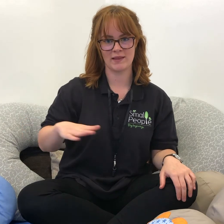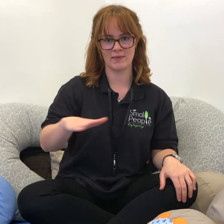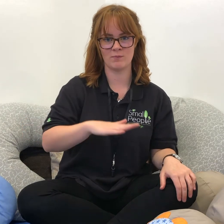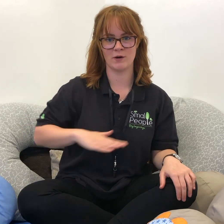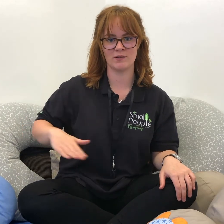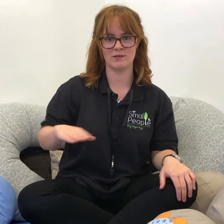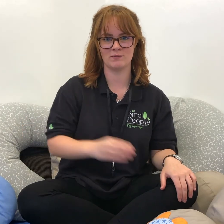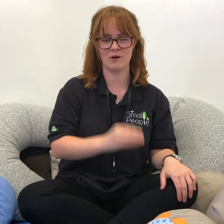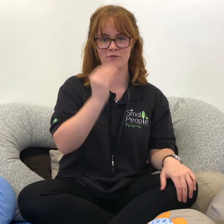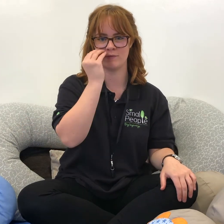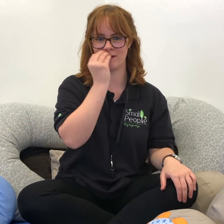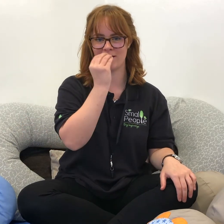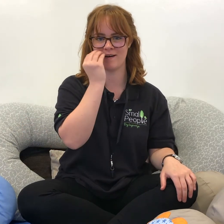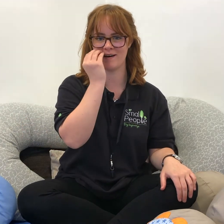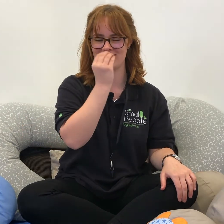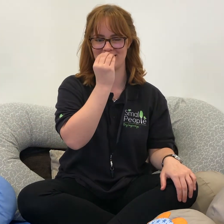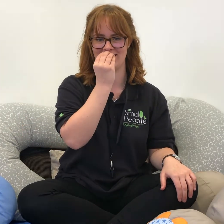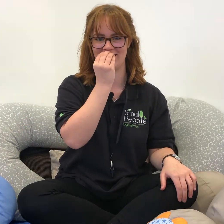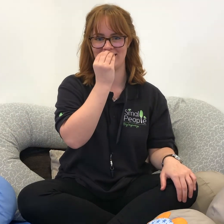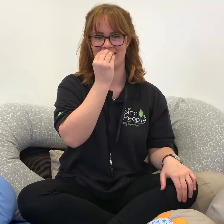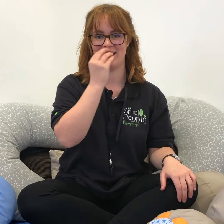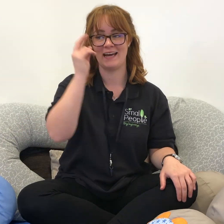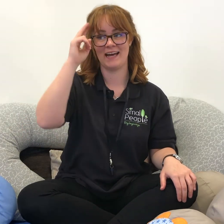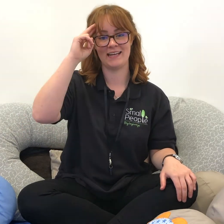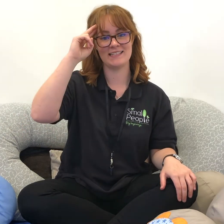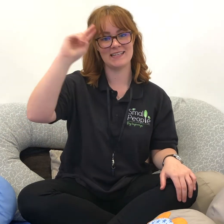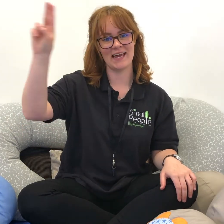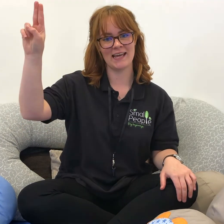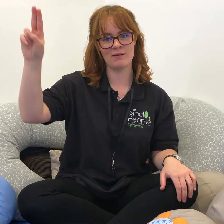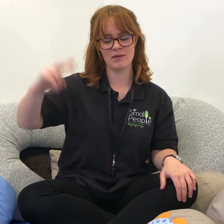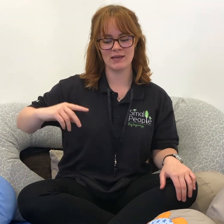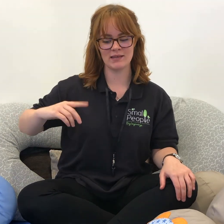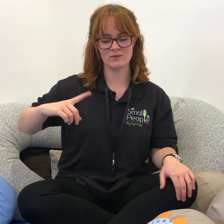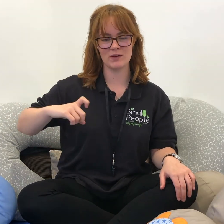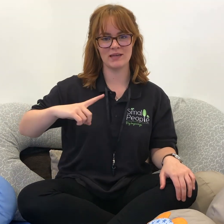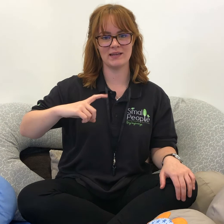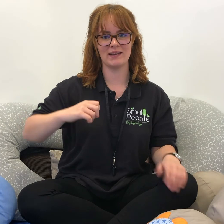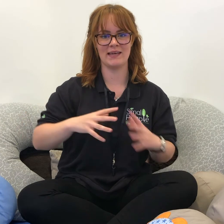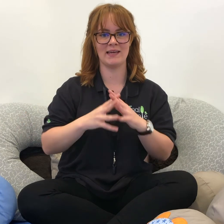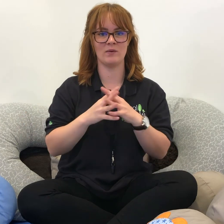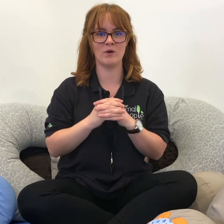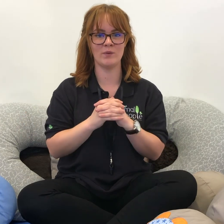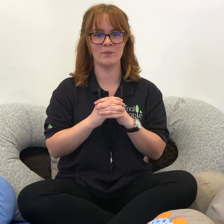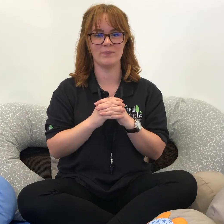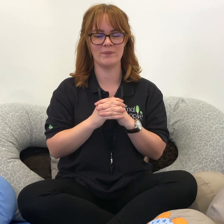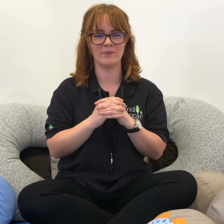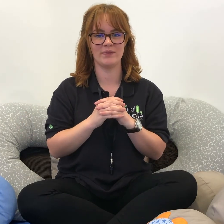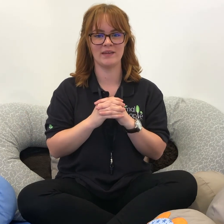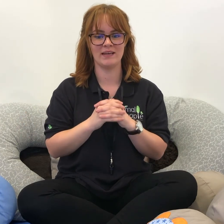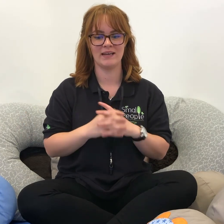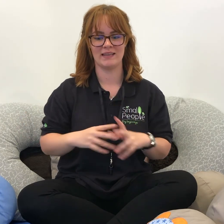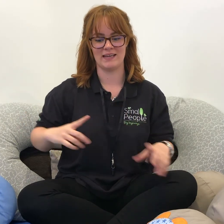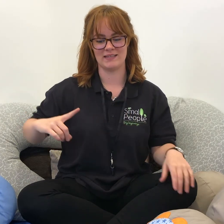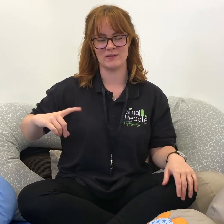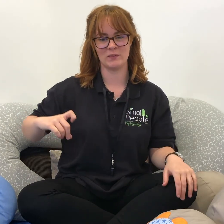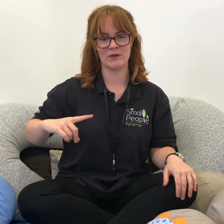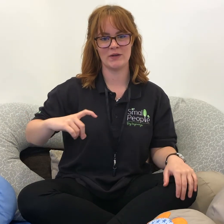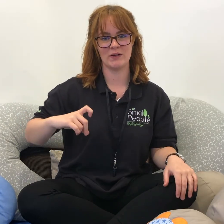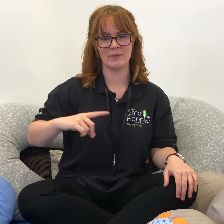the bottom of my garden, and his name is Wiggly Woo. There's a worm at